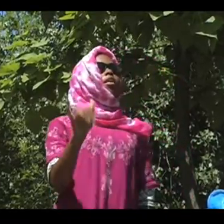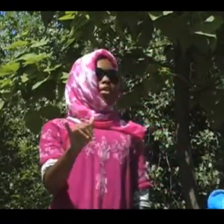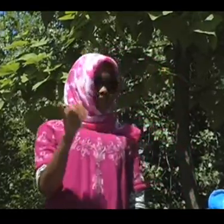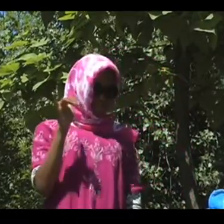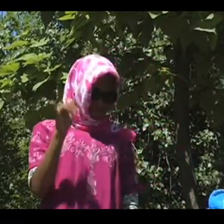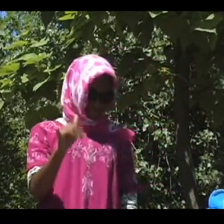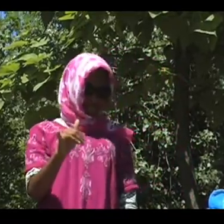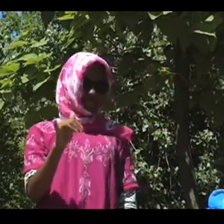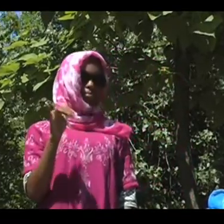Oh, I see.